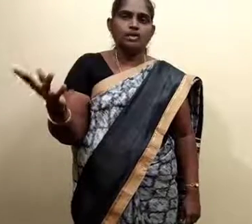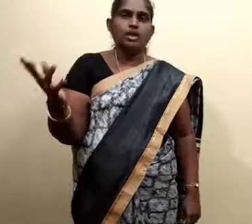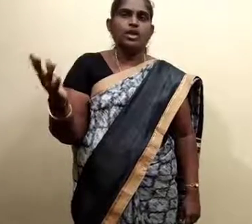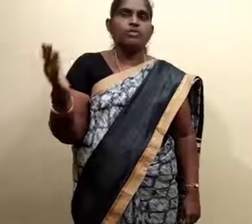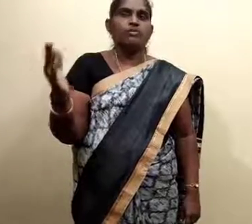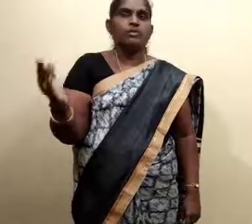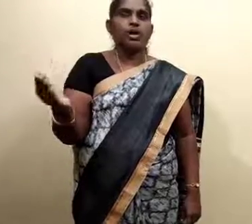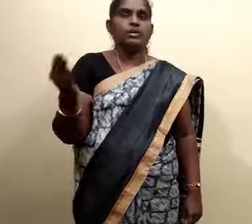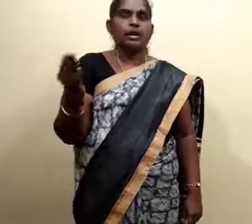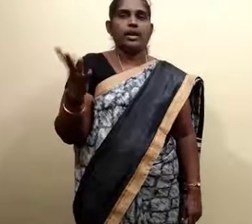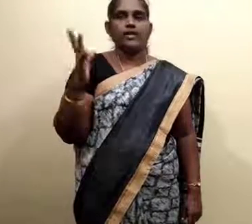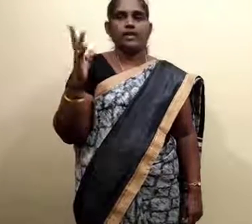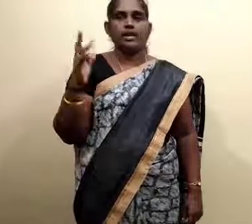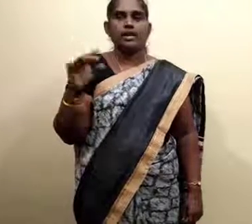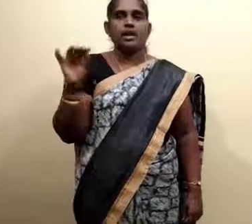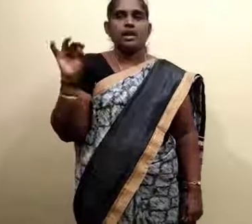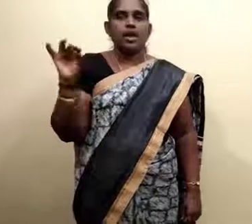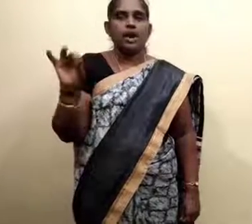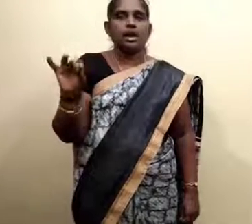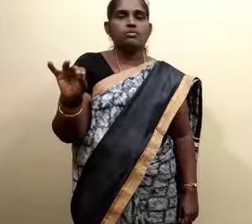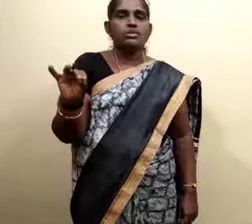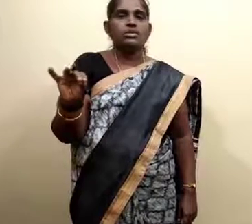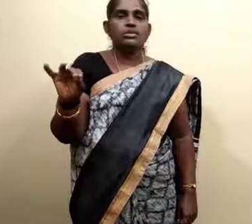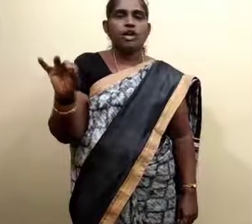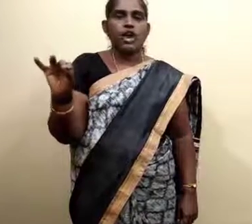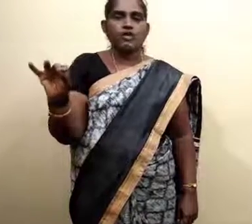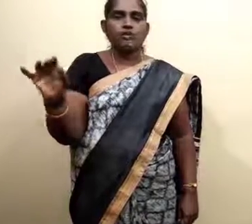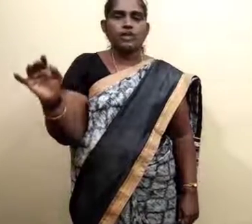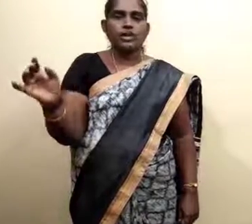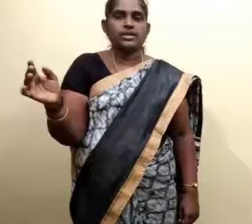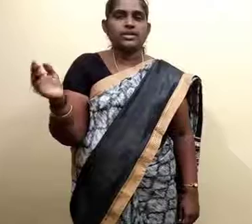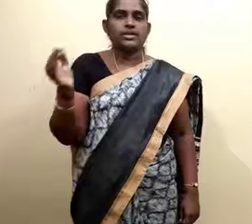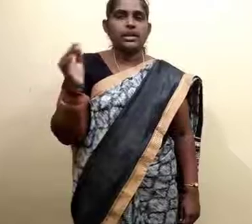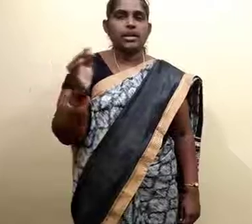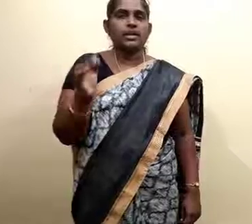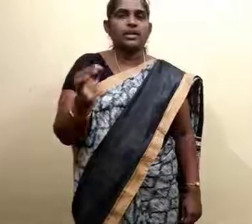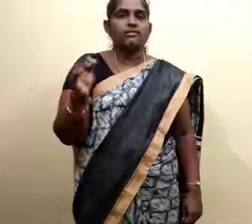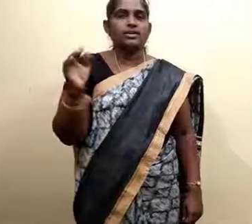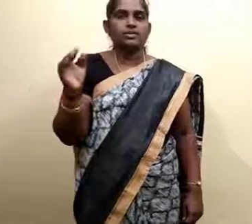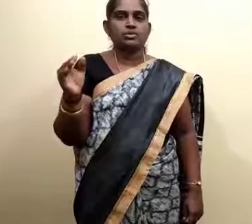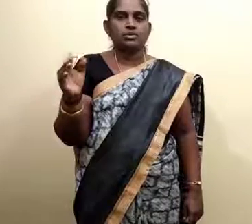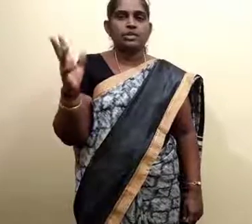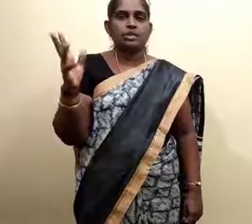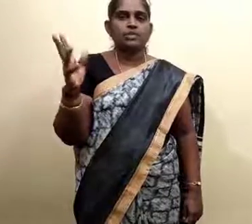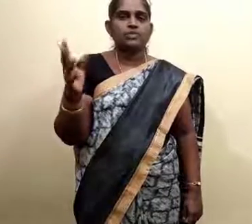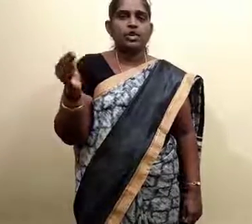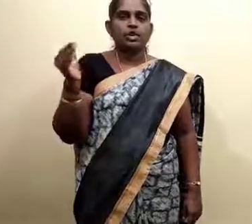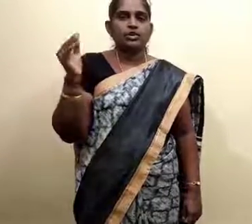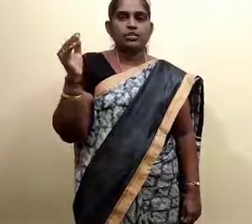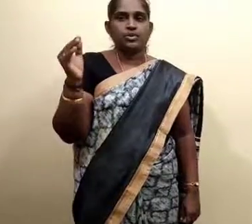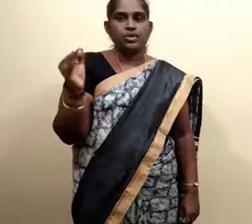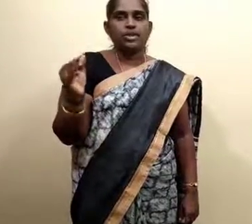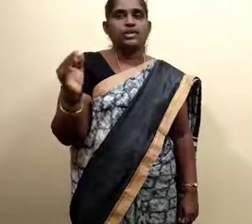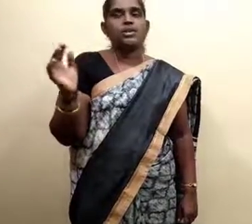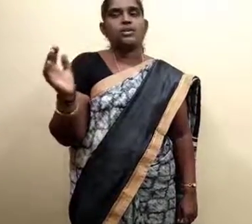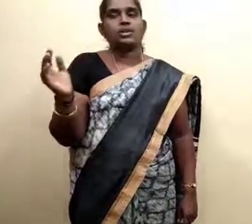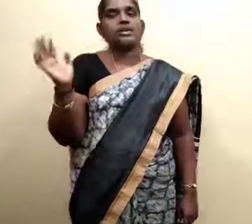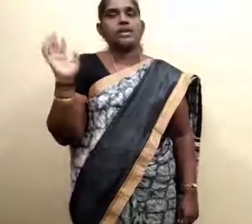allowed to form trade unions. Karl Marx advocated scientific socialism to protect the working